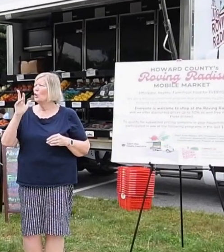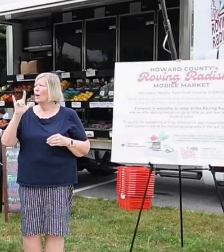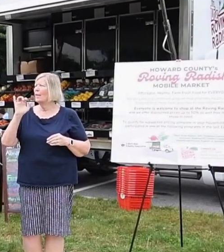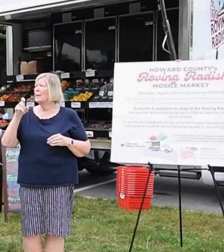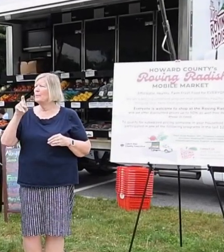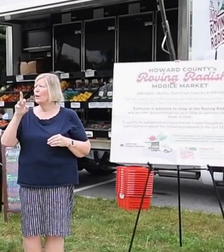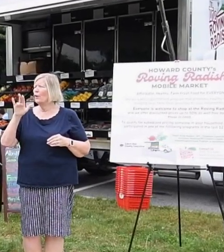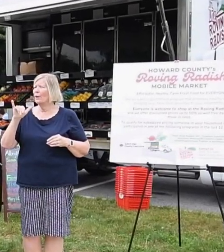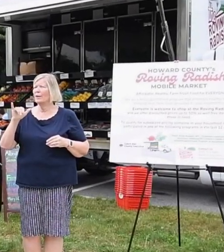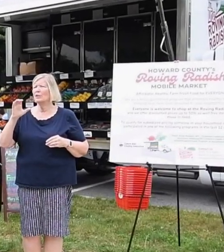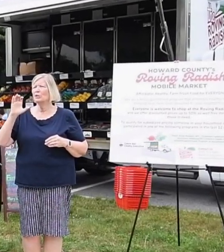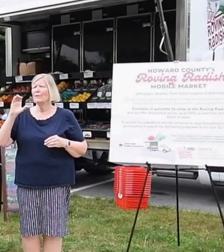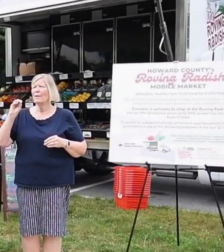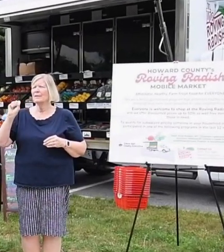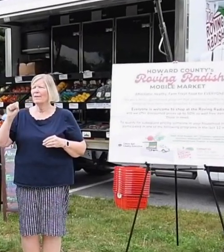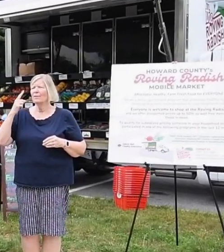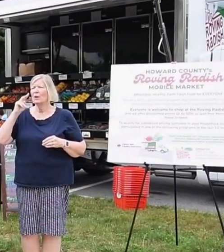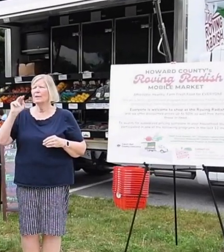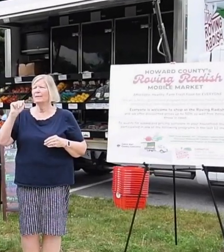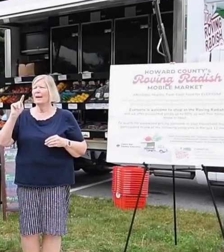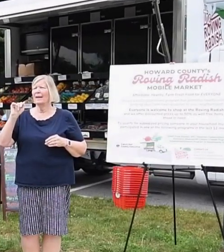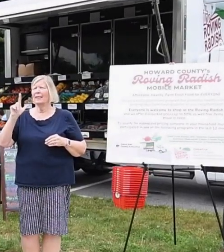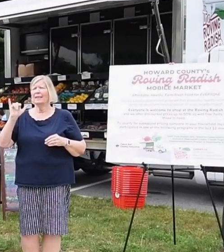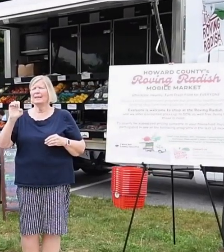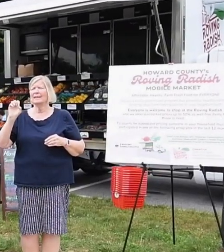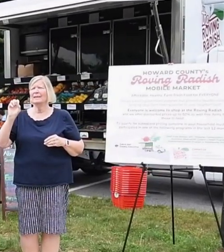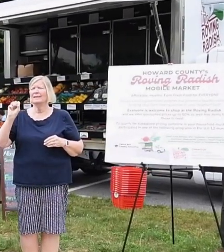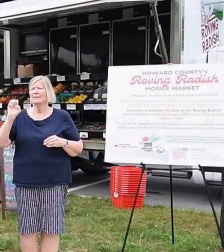Chief of Staff to Delegate Natalie Ziegler, is also with us.